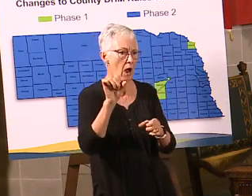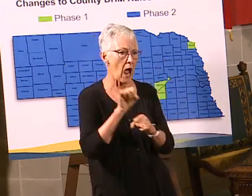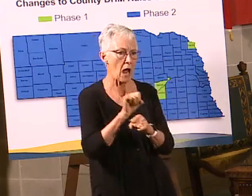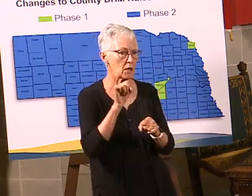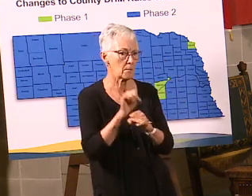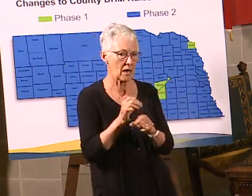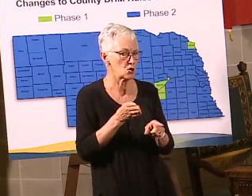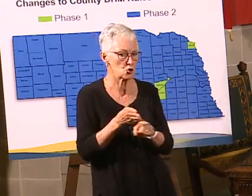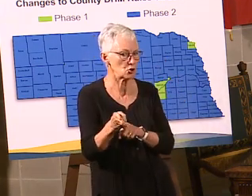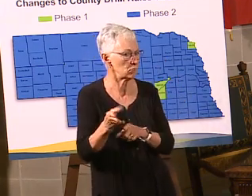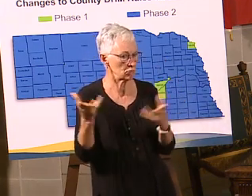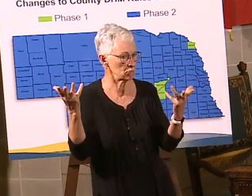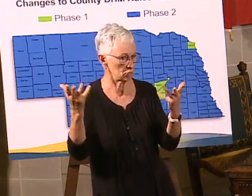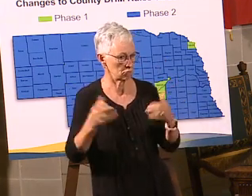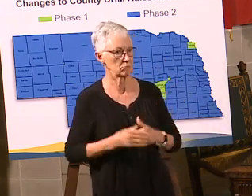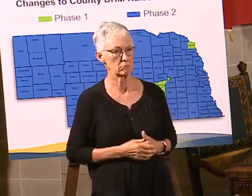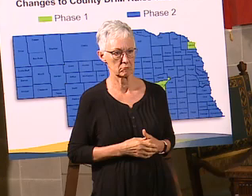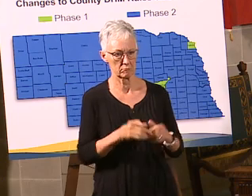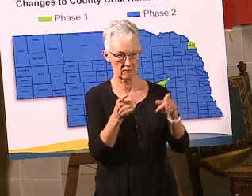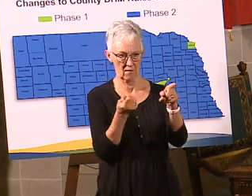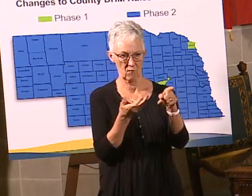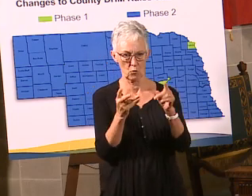for a couple more questions. A couple more questions.